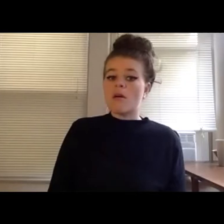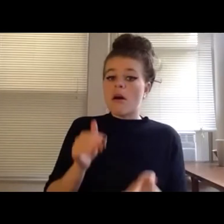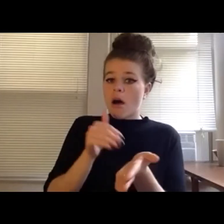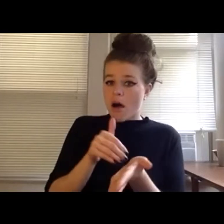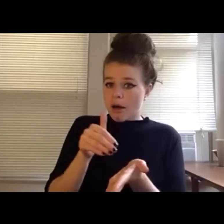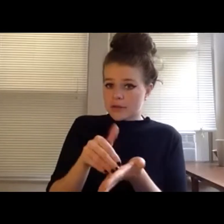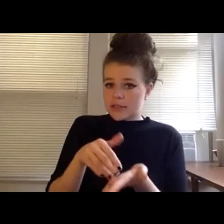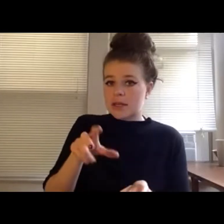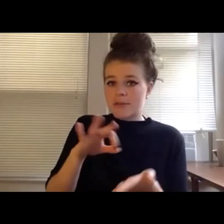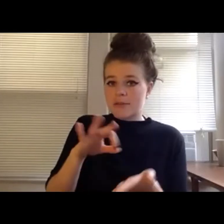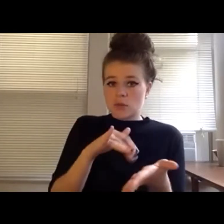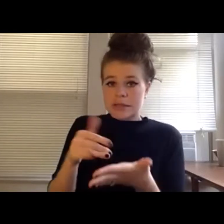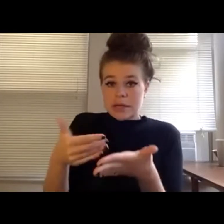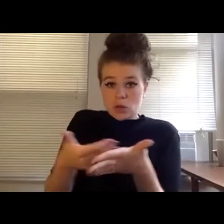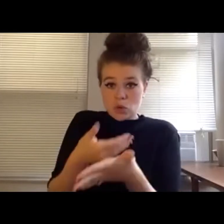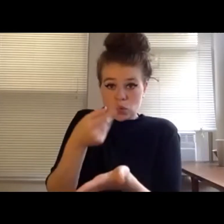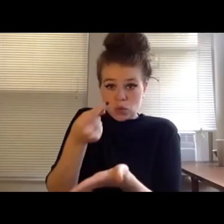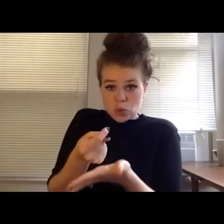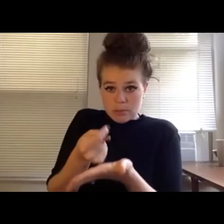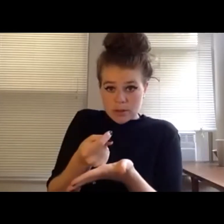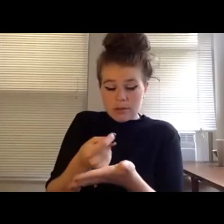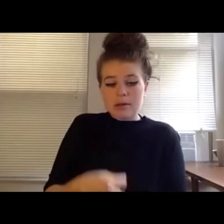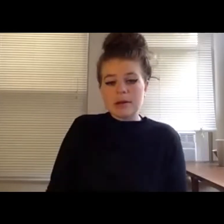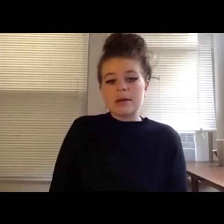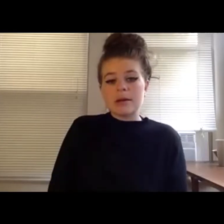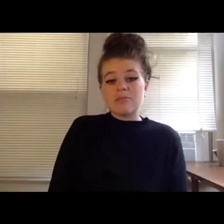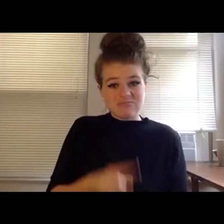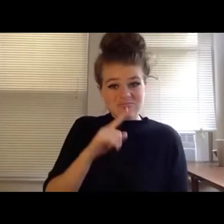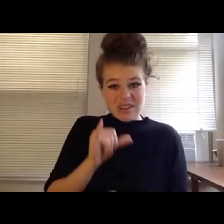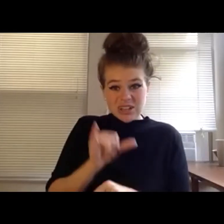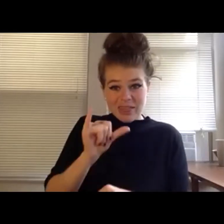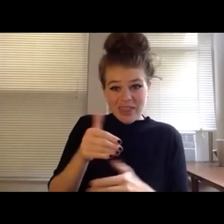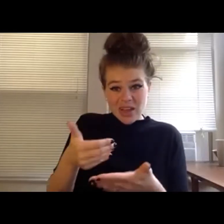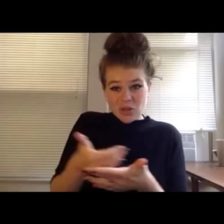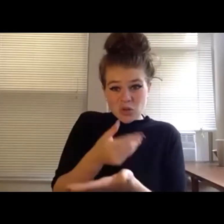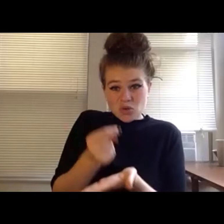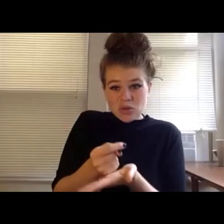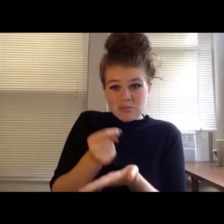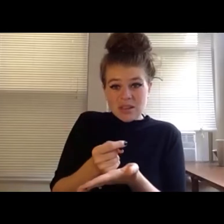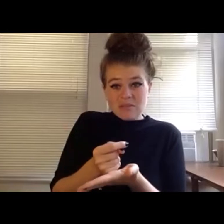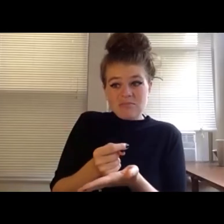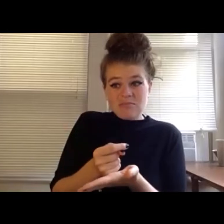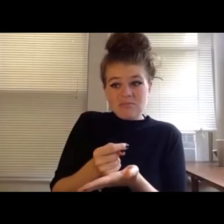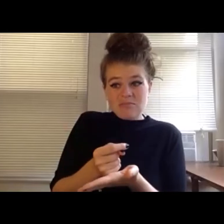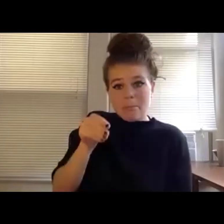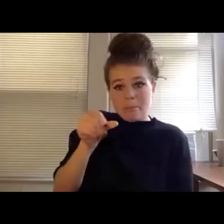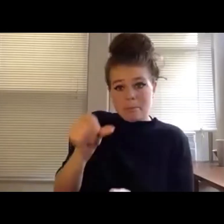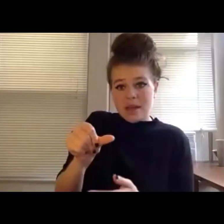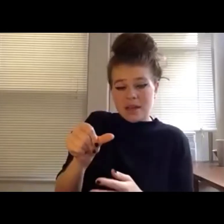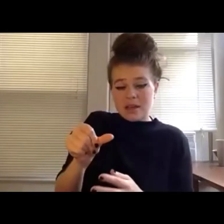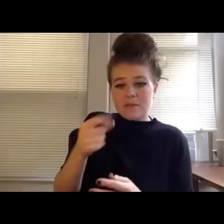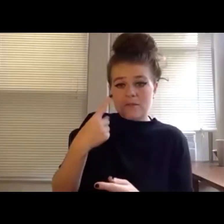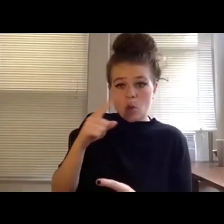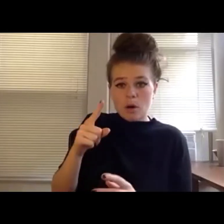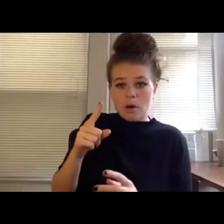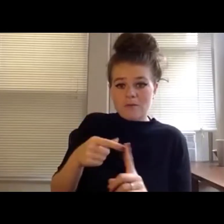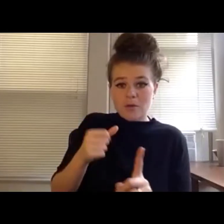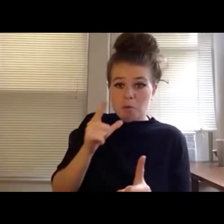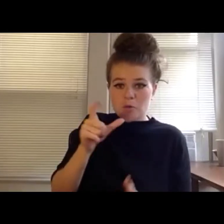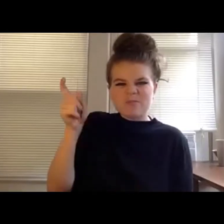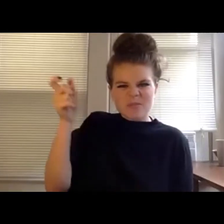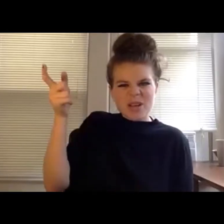we are studying new treatments, actually these new treatments are being paid for by the sponsor of the